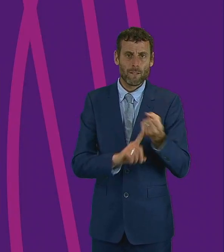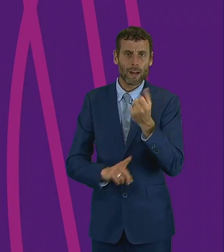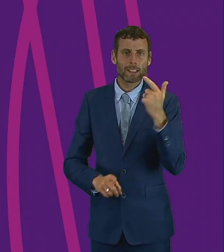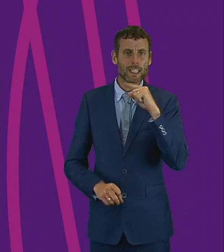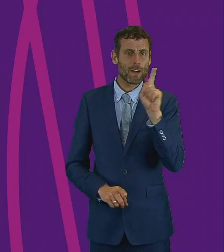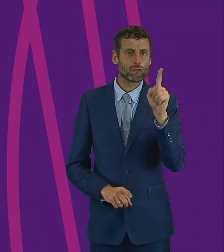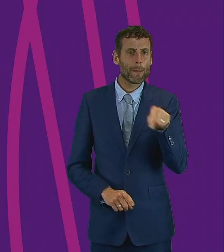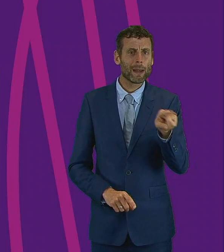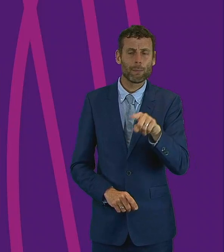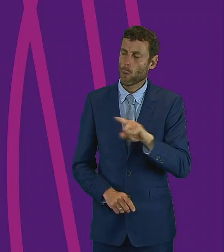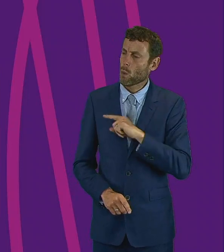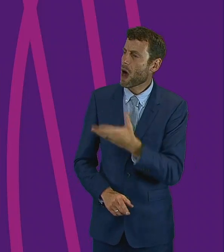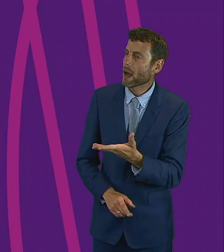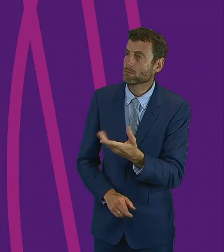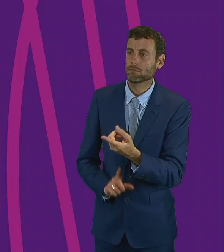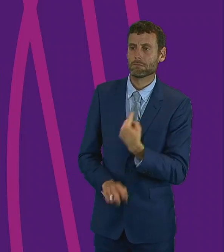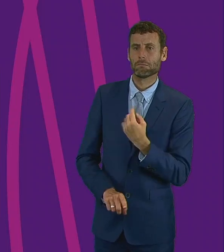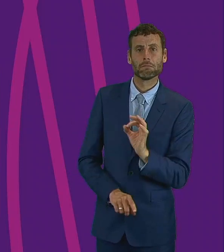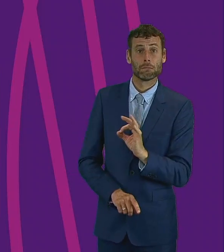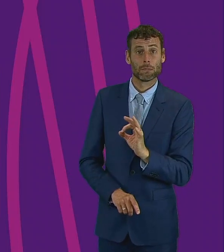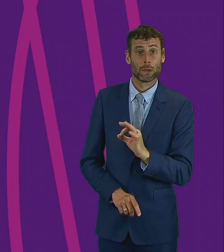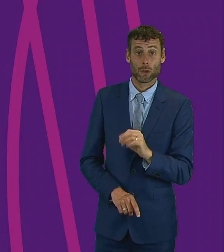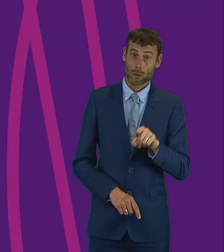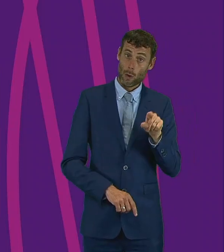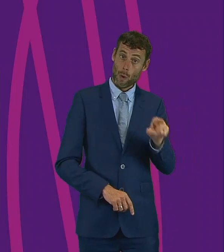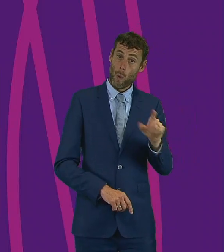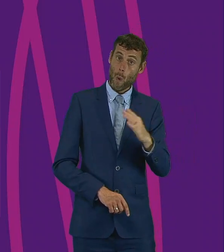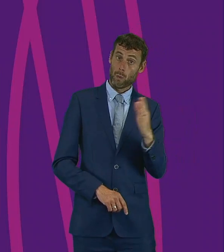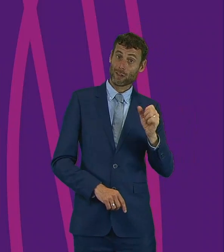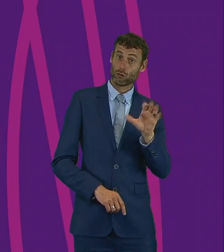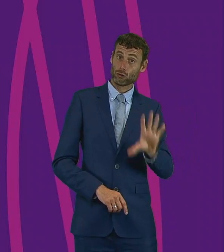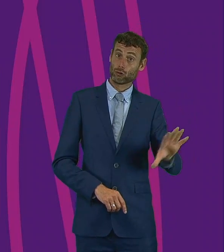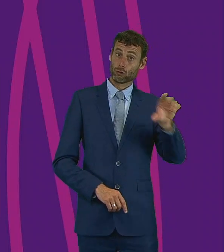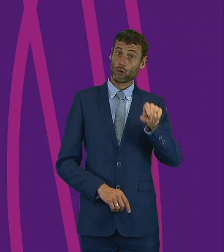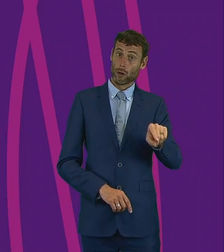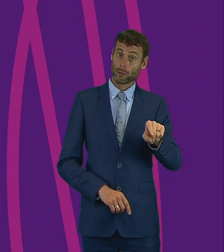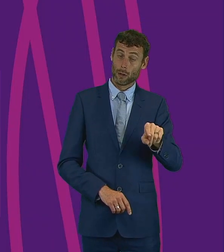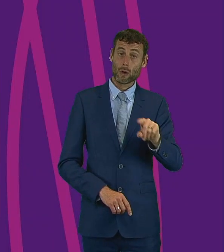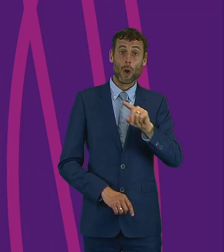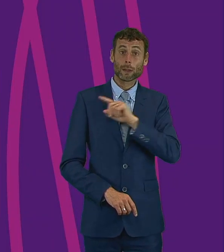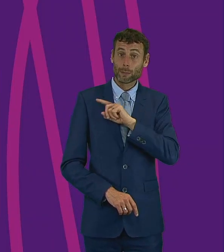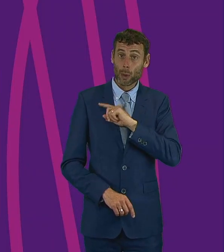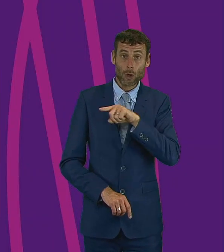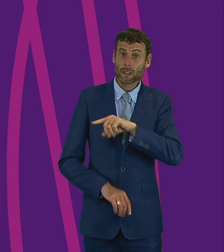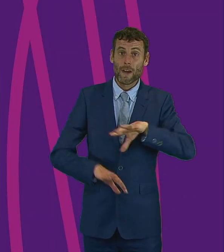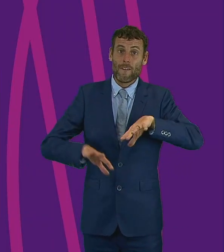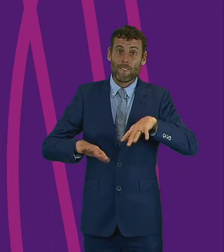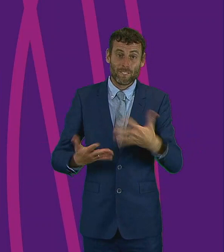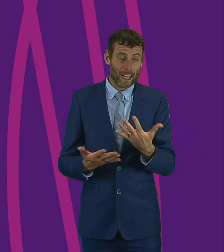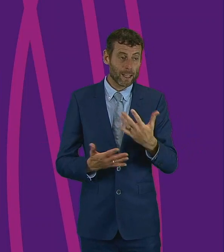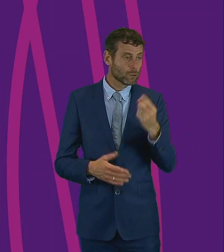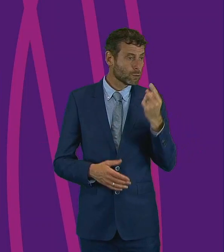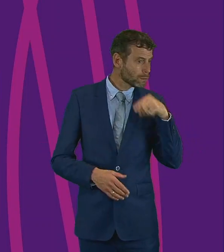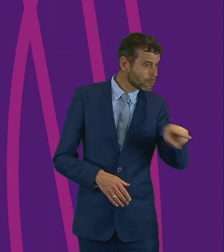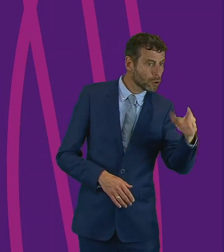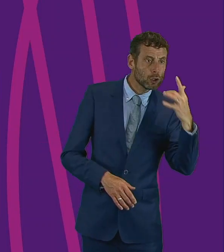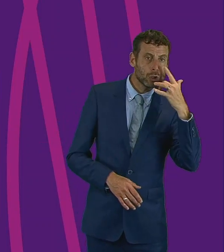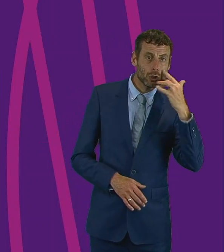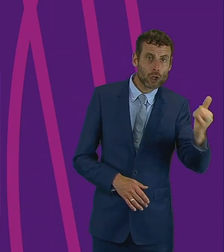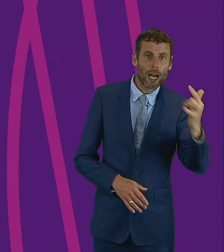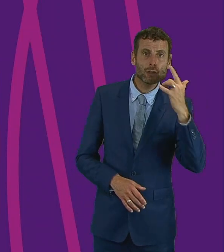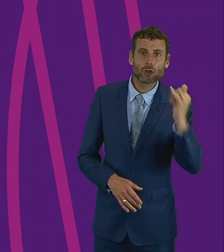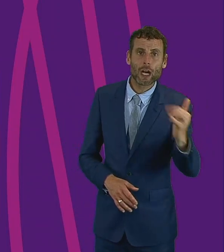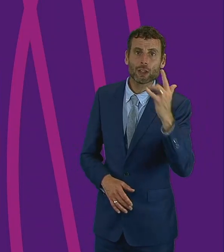have this outbreak in the west of Scotland because those quarantine spot checks didn't work? And if not, why do we